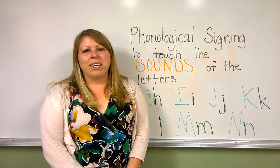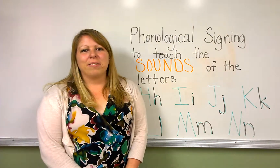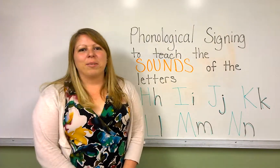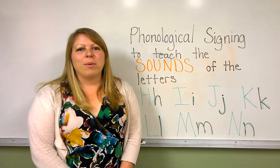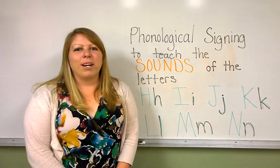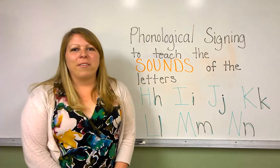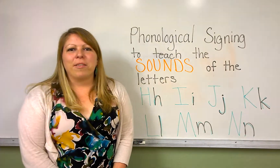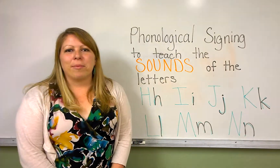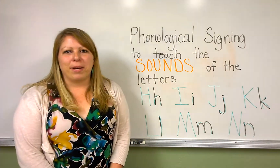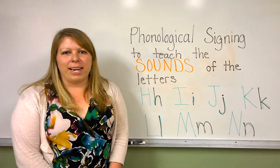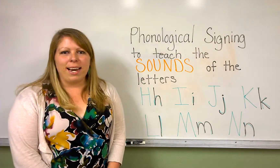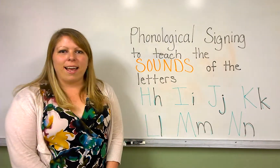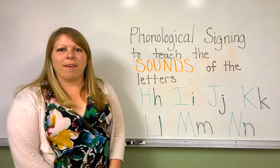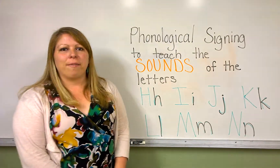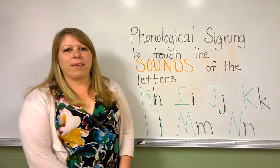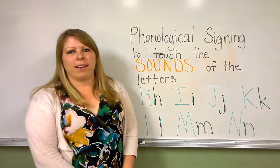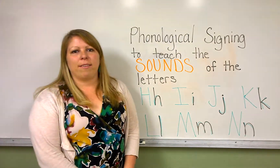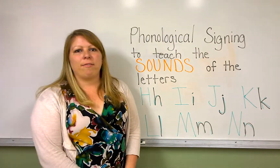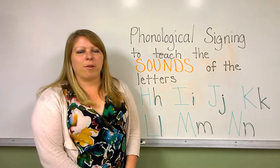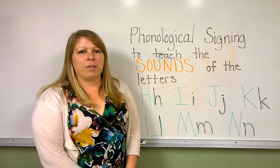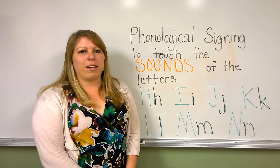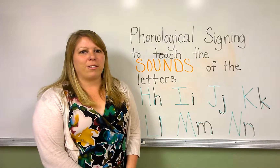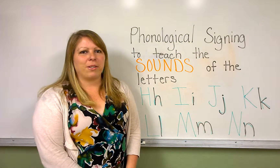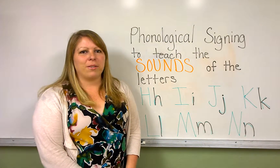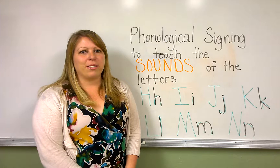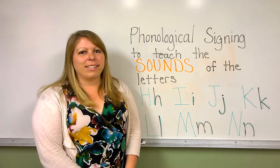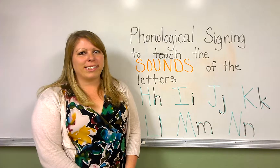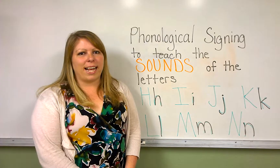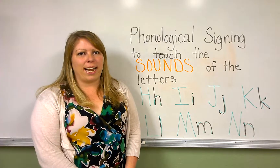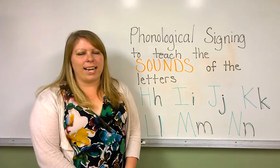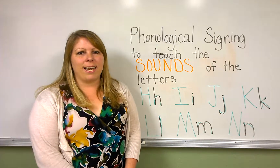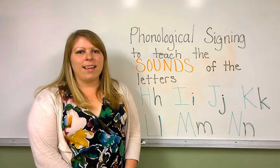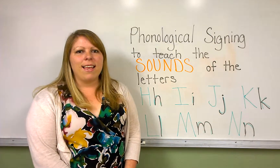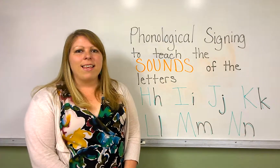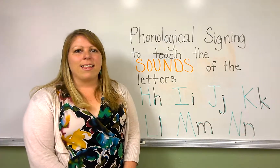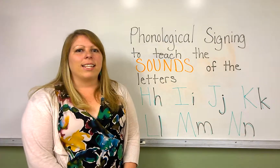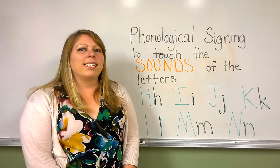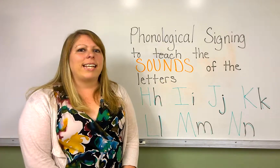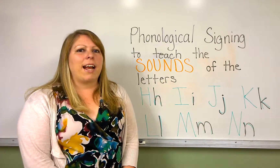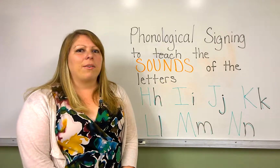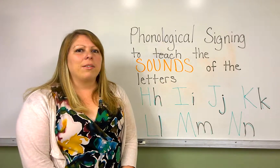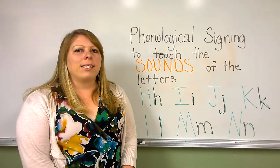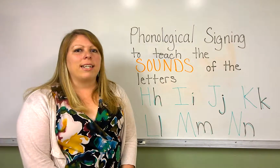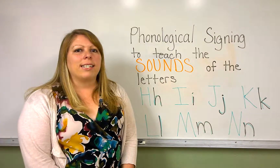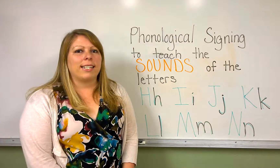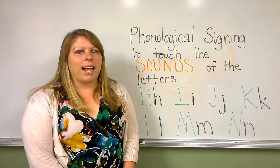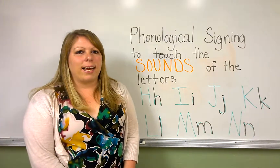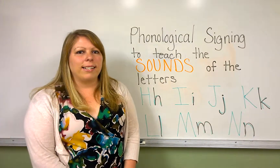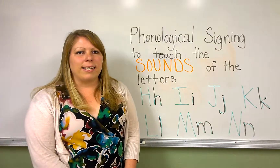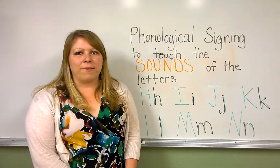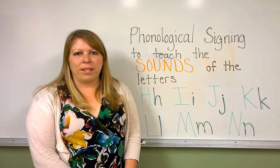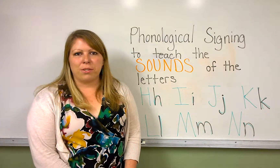we're here for part 3 of the phonological signing, the sounds and signs of each